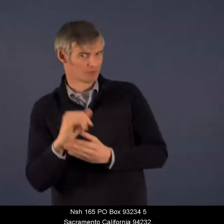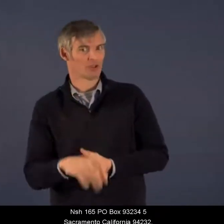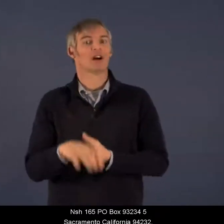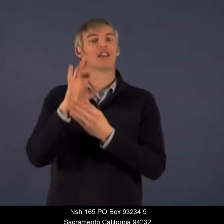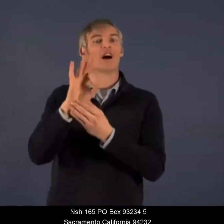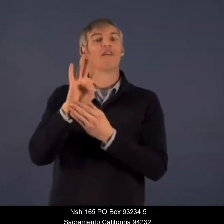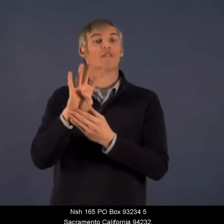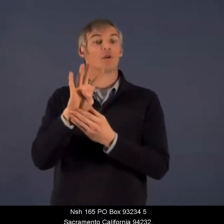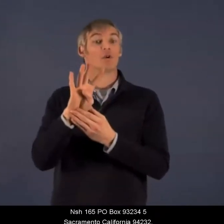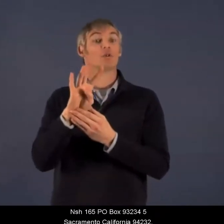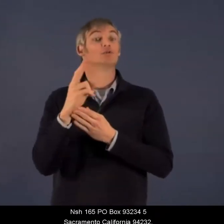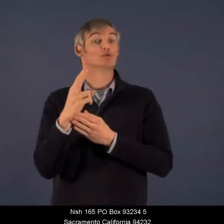932345, Sacramento, California,